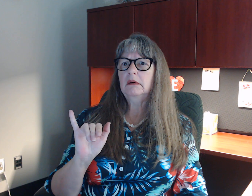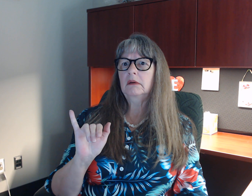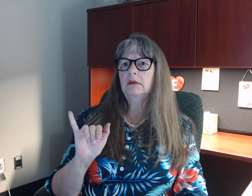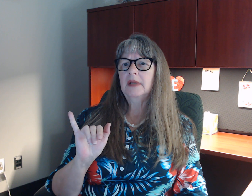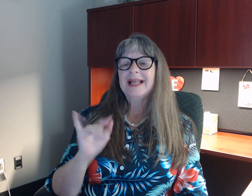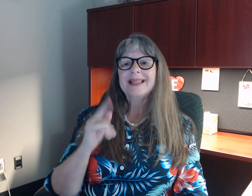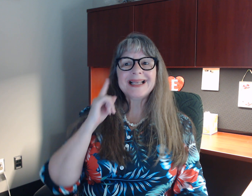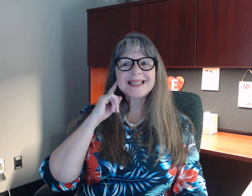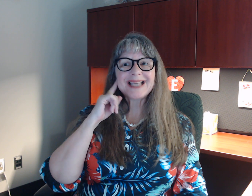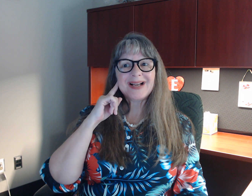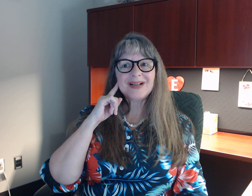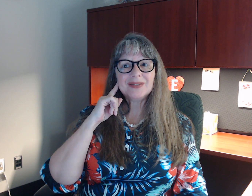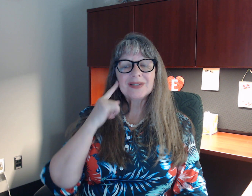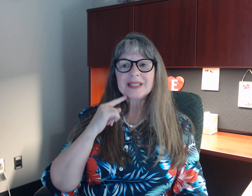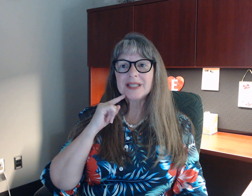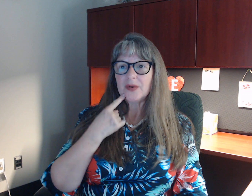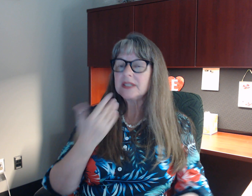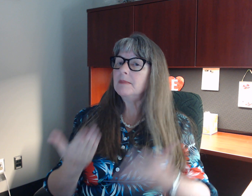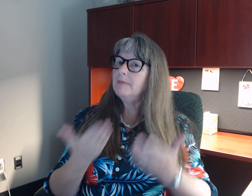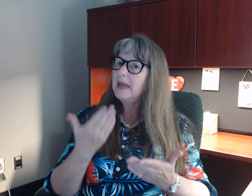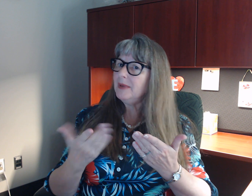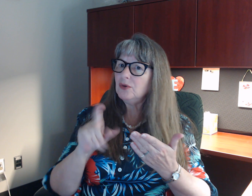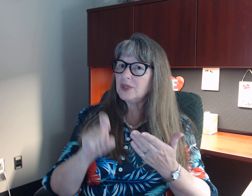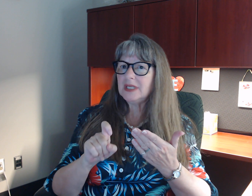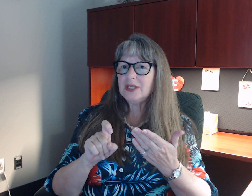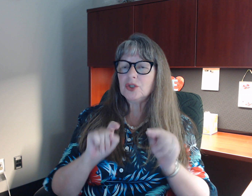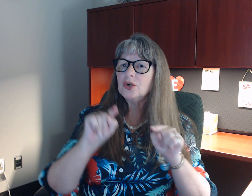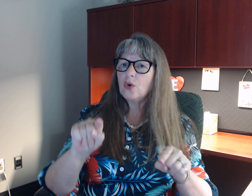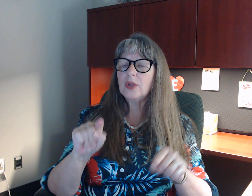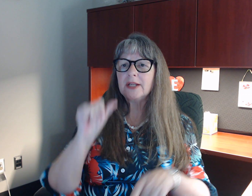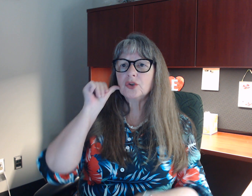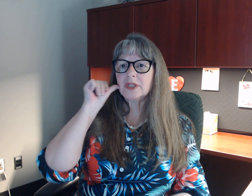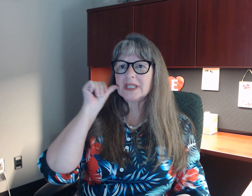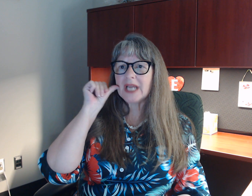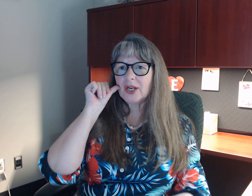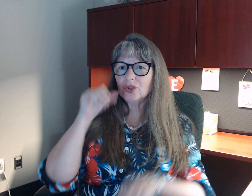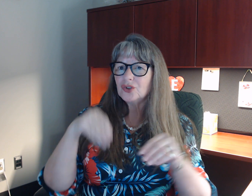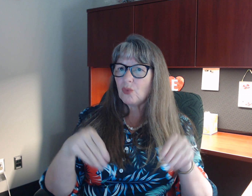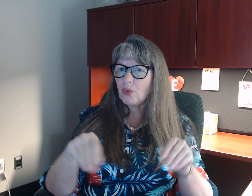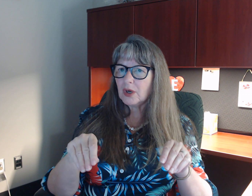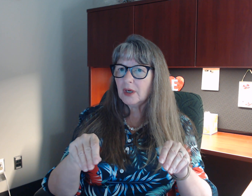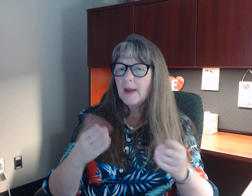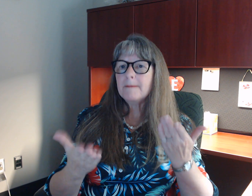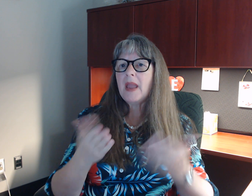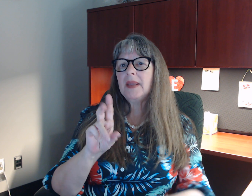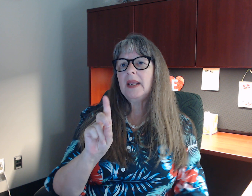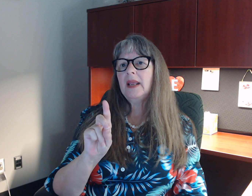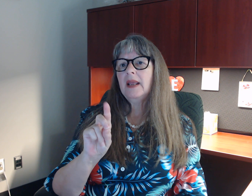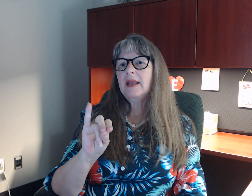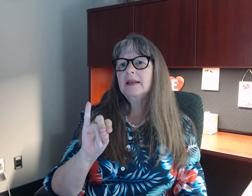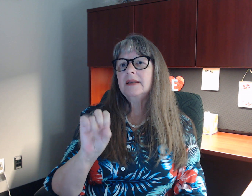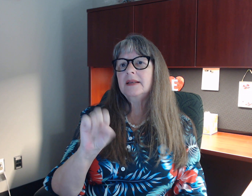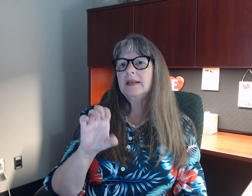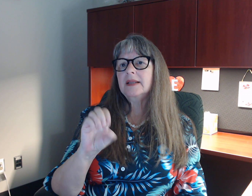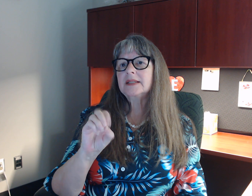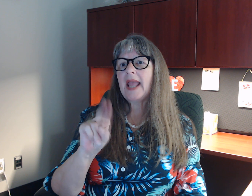Oh, that sounds serious. Maybe you just need to go like to the tire store. Maybe